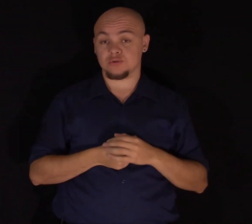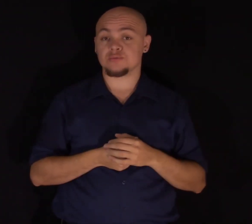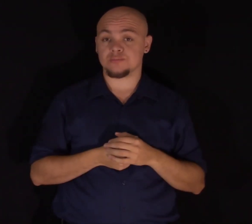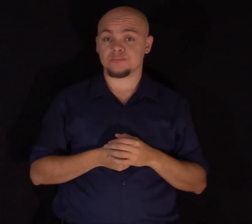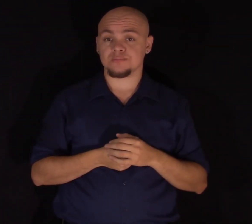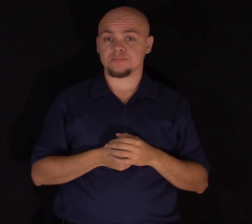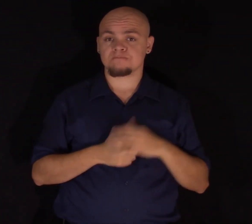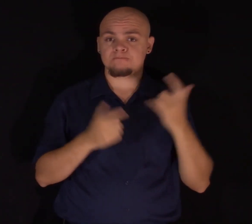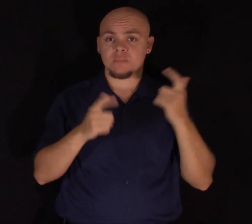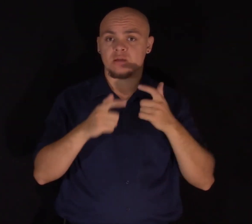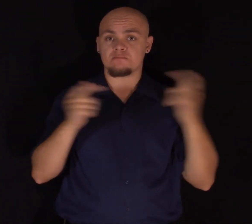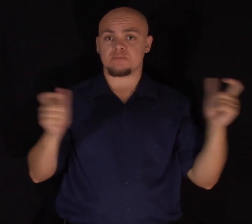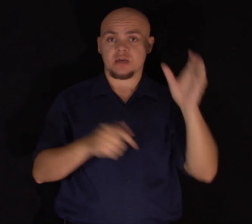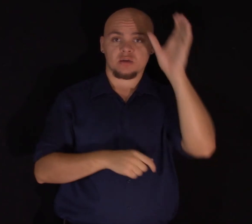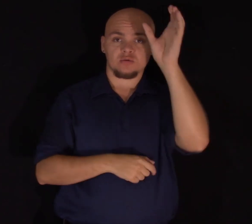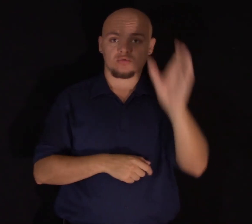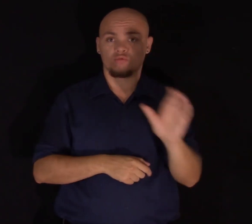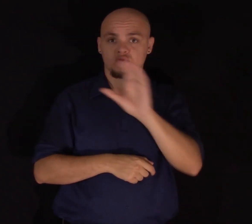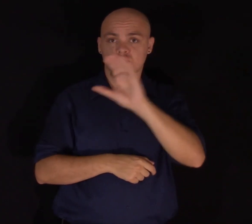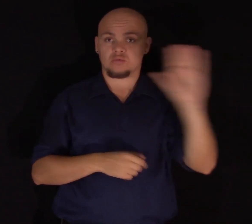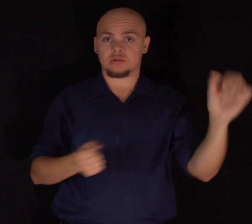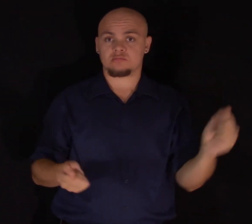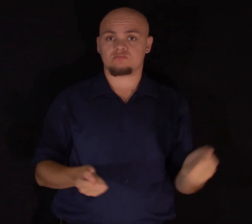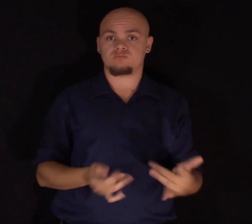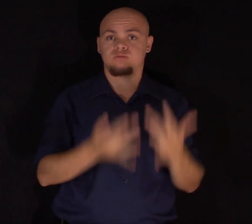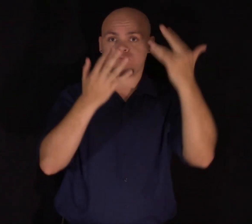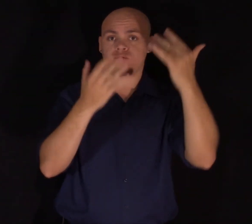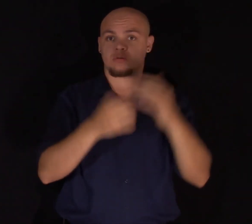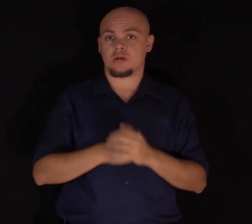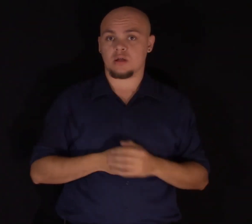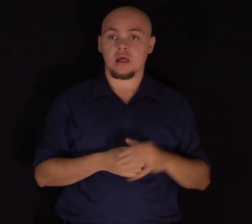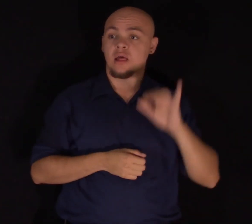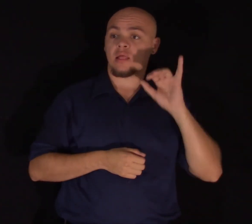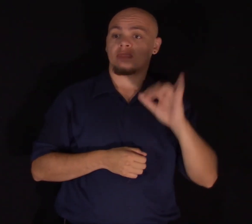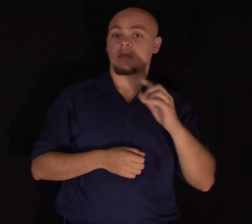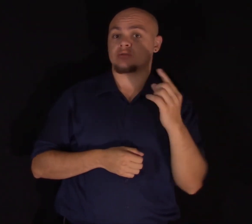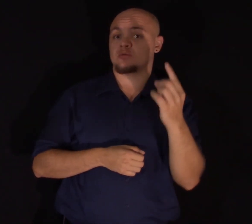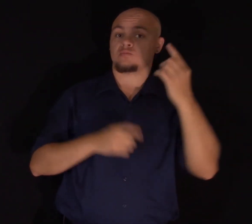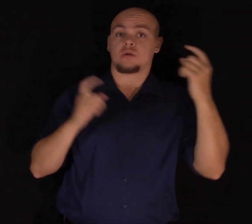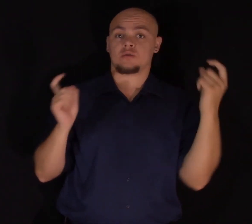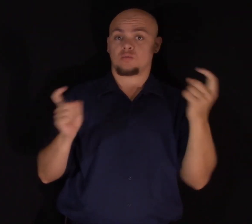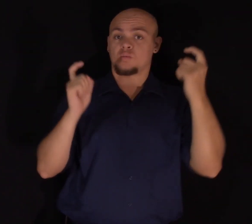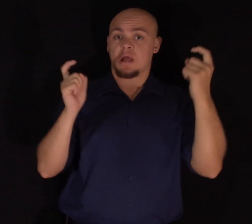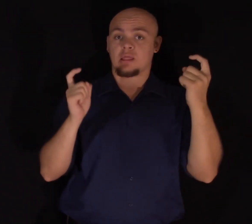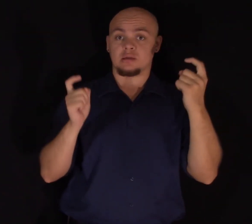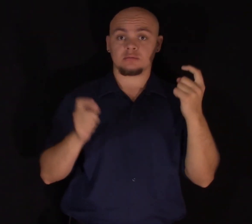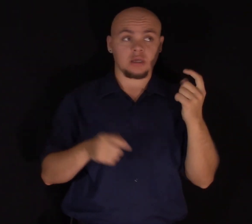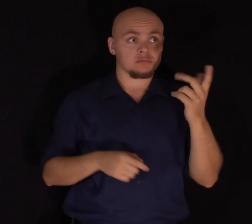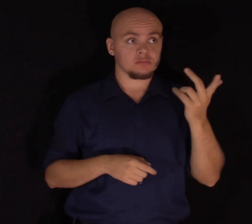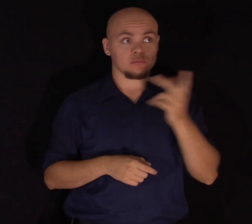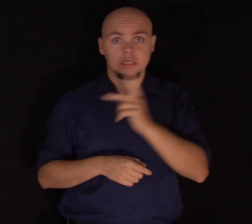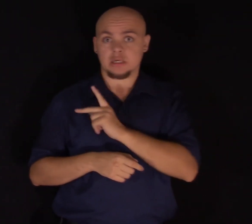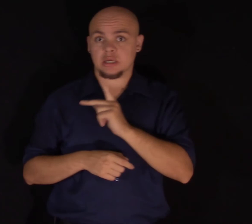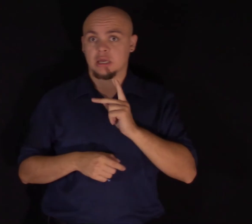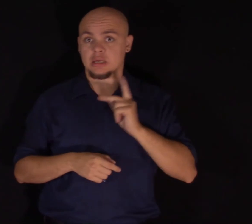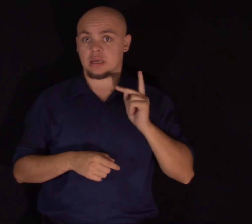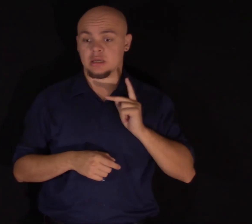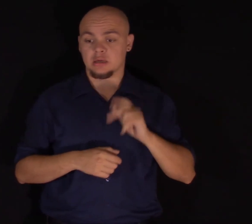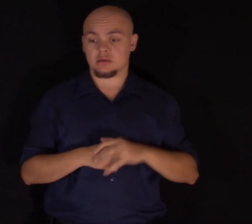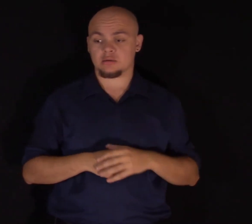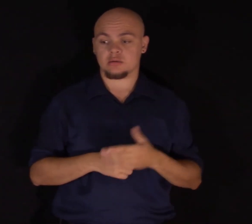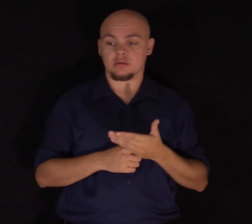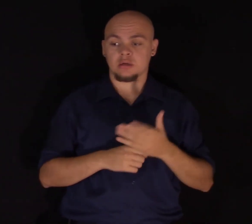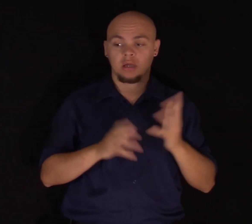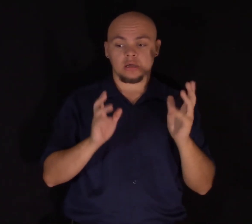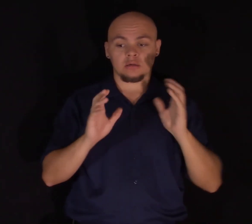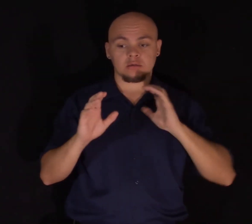this big cross would be on fire. There you go. There's one rally, such rally, with the Klansmen. That's conversing